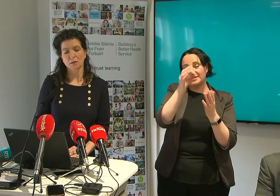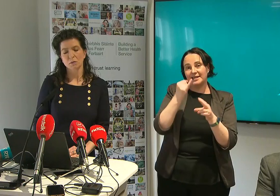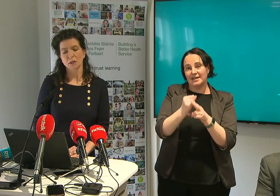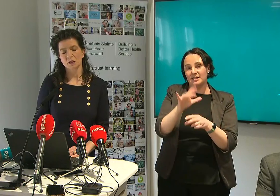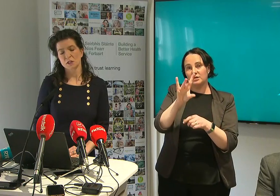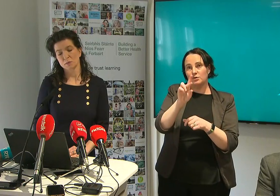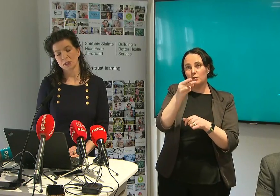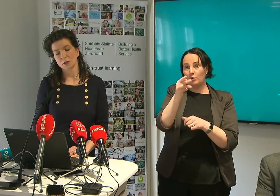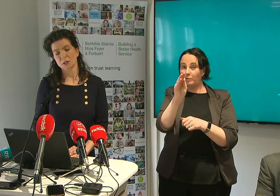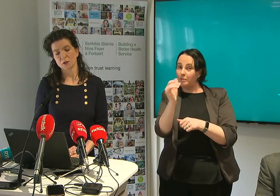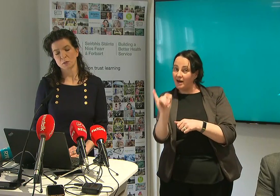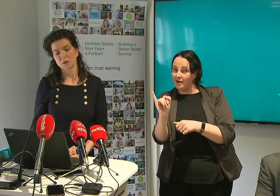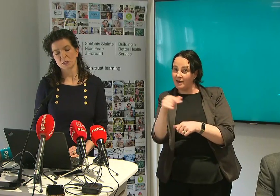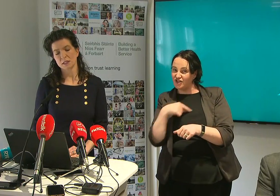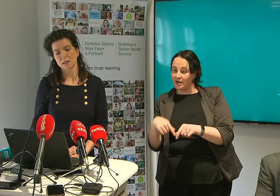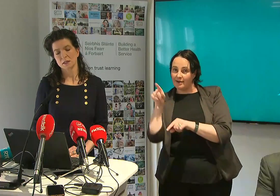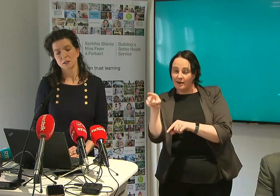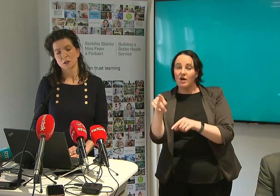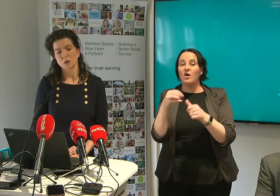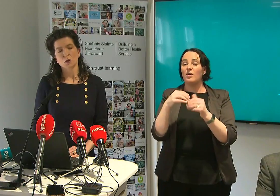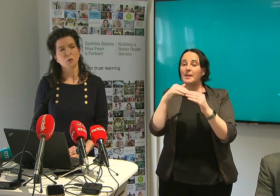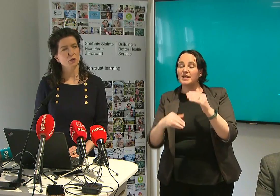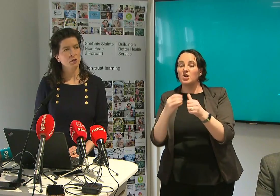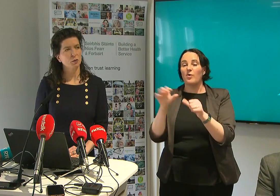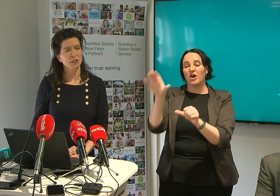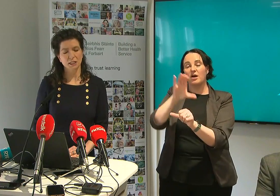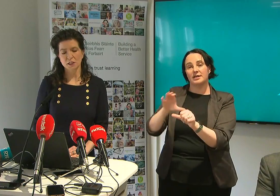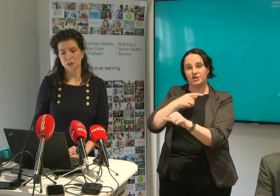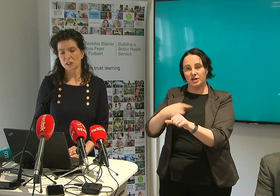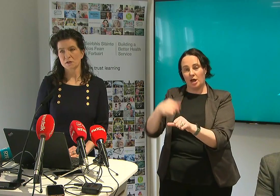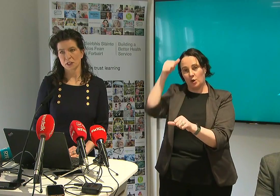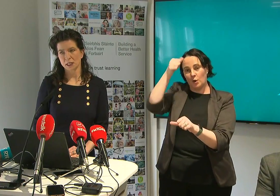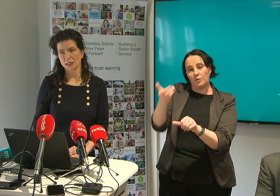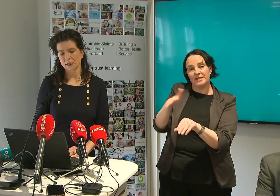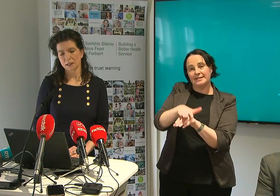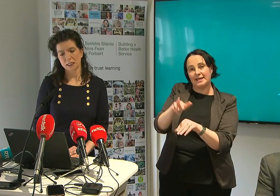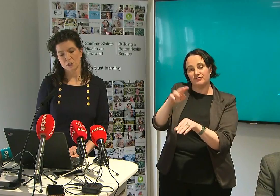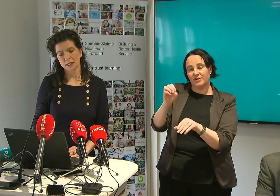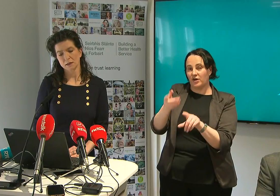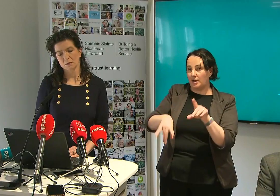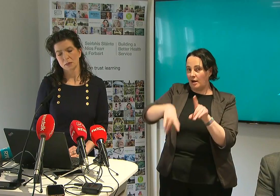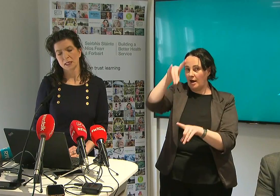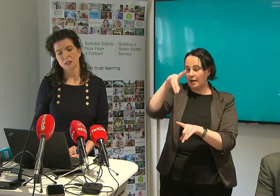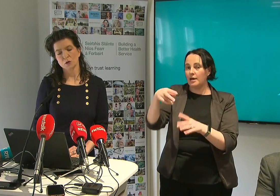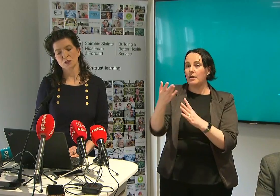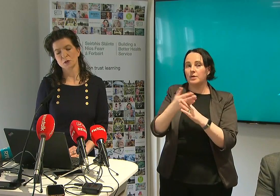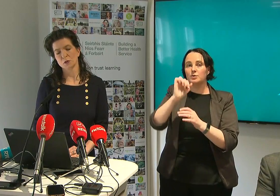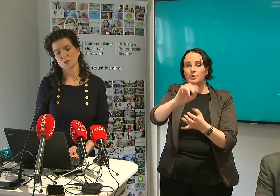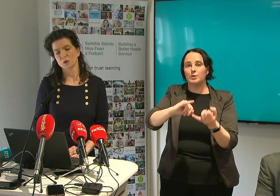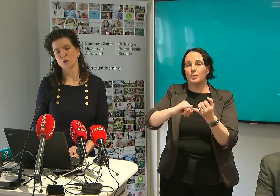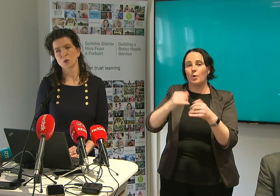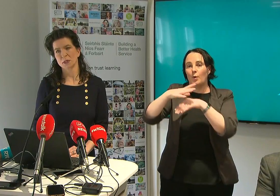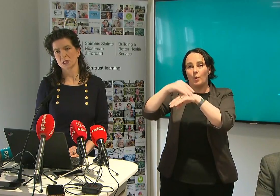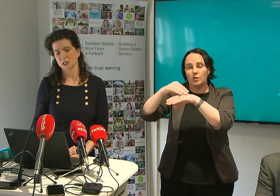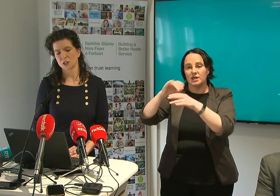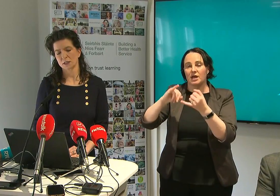Hubei, considerably lower in other provinces. We know that the mortality rate is very high in the elderly and also in those